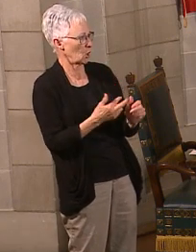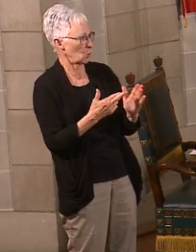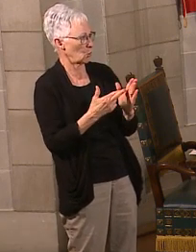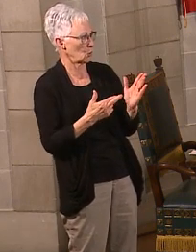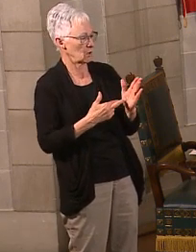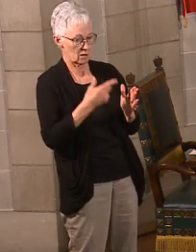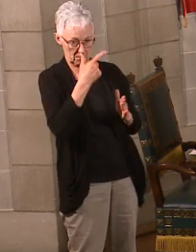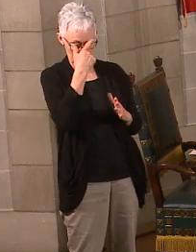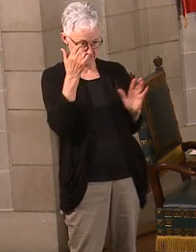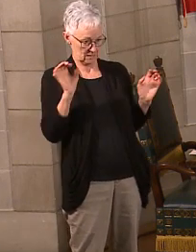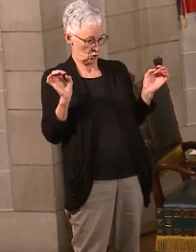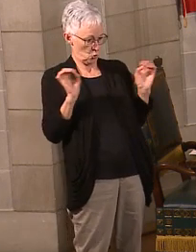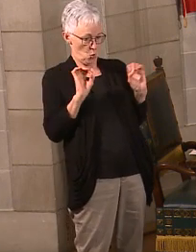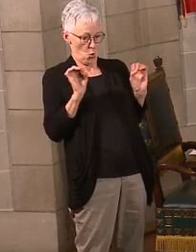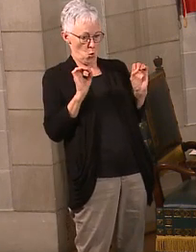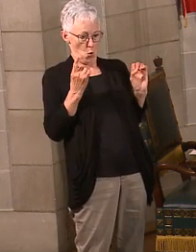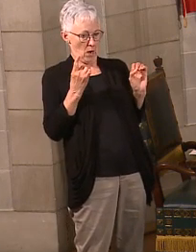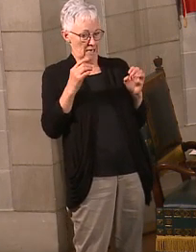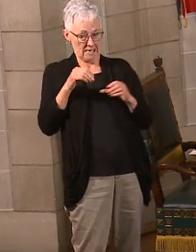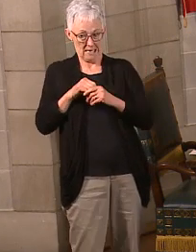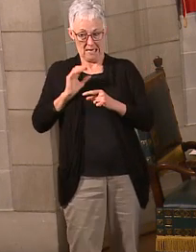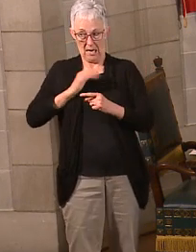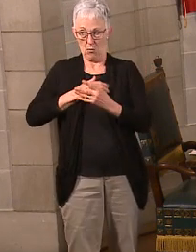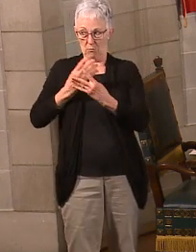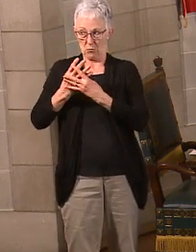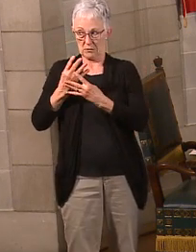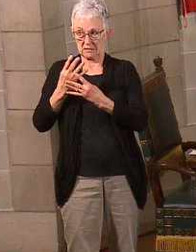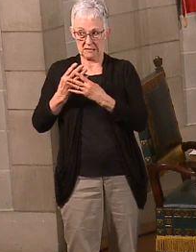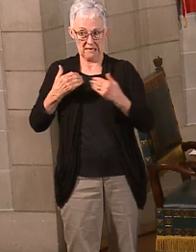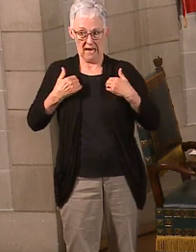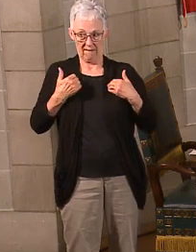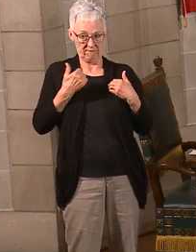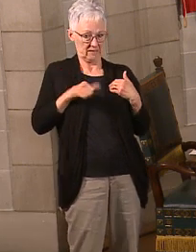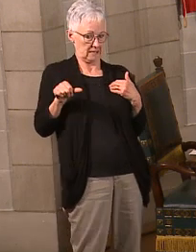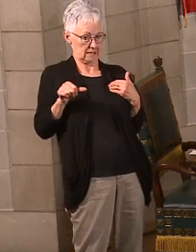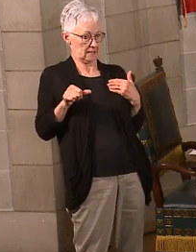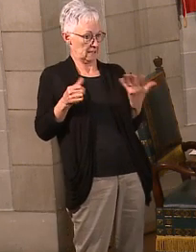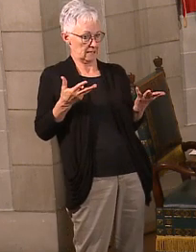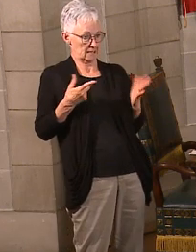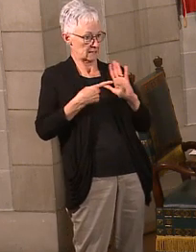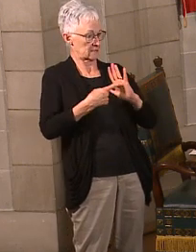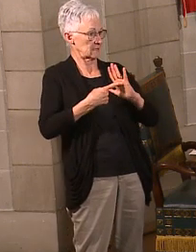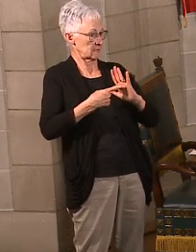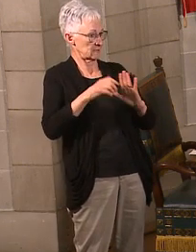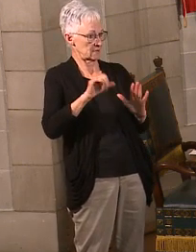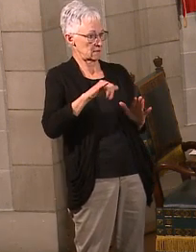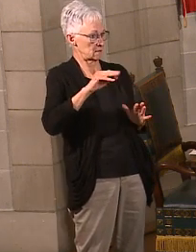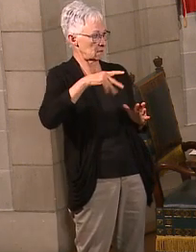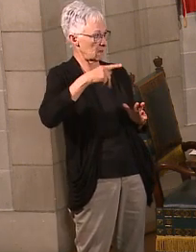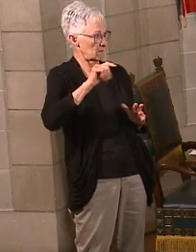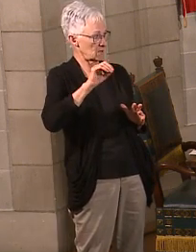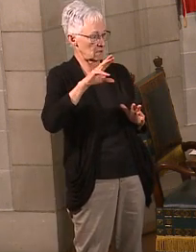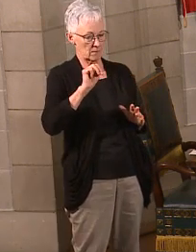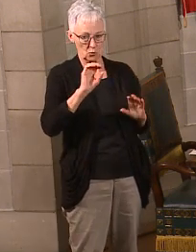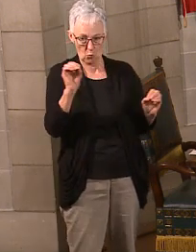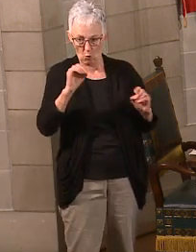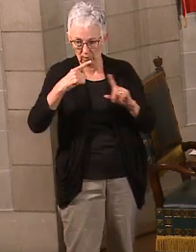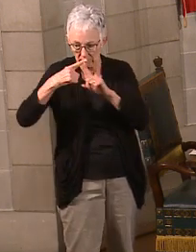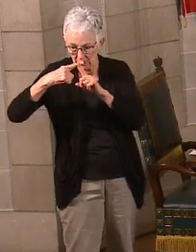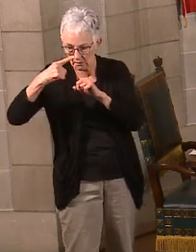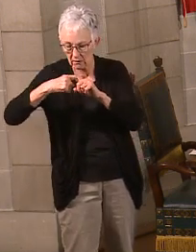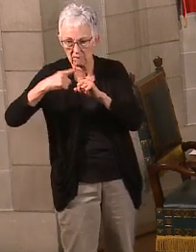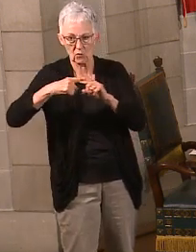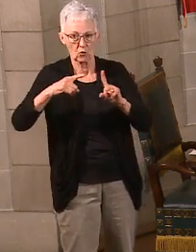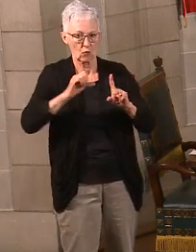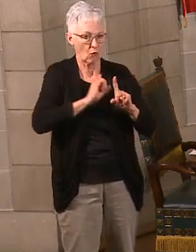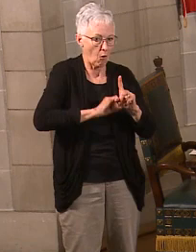there is no one that is symptomatic, no one has neither produced symptoms or demonstrated symptoms or